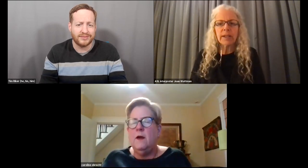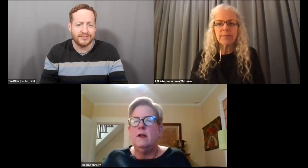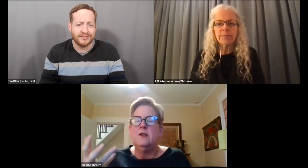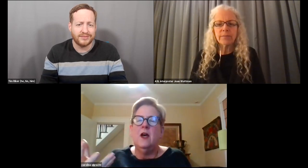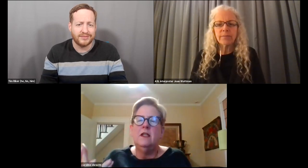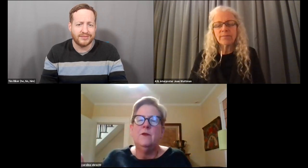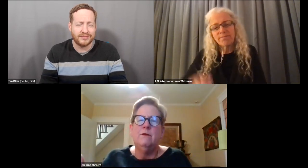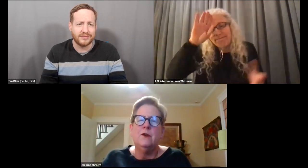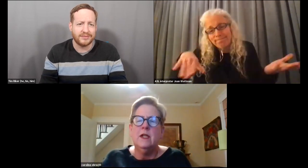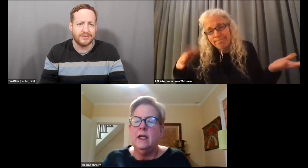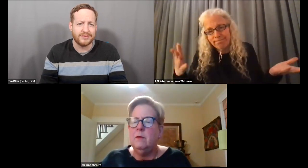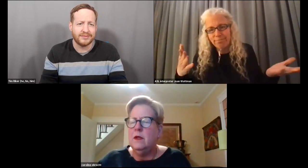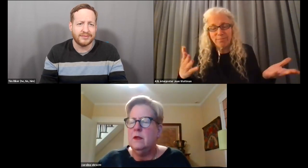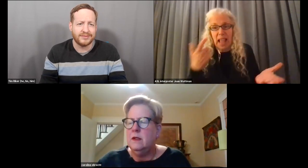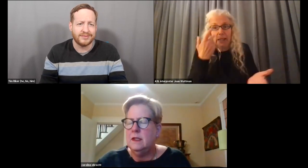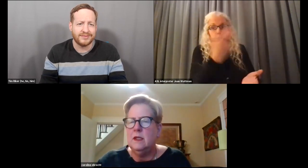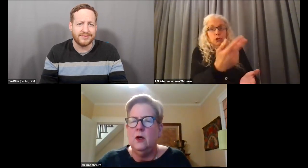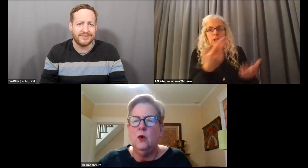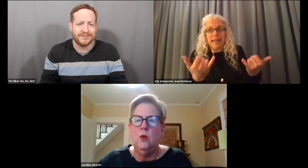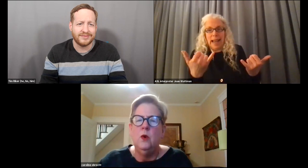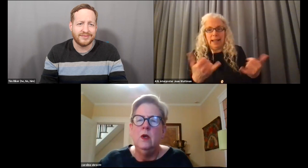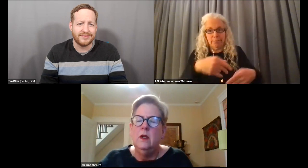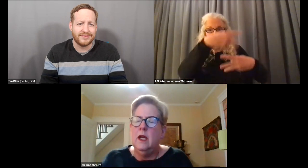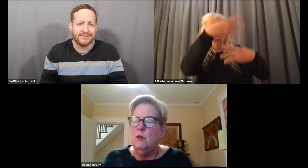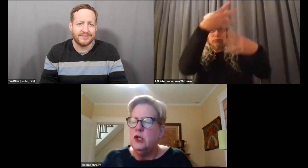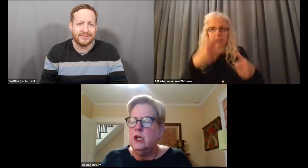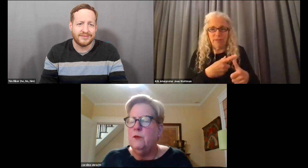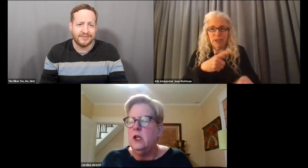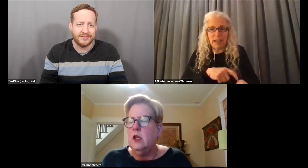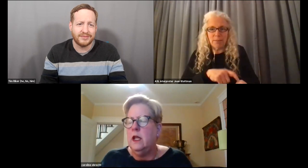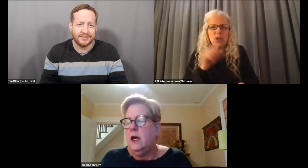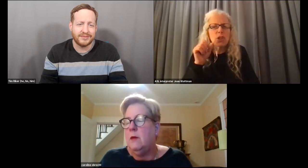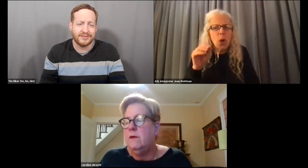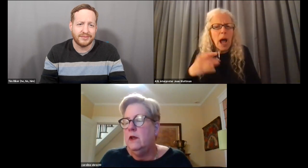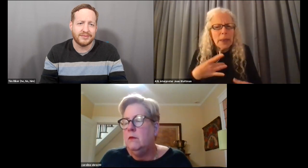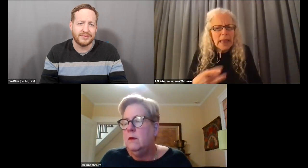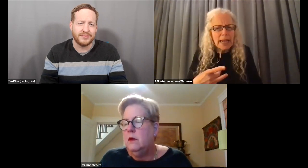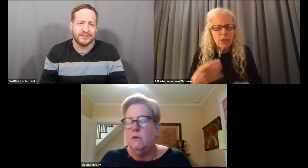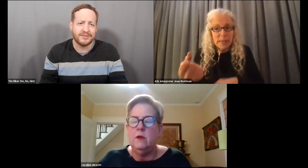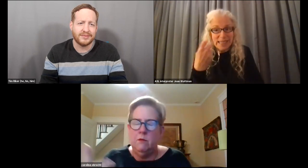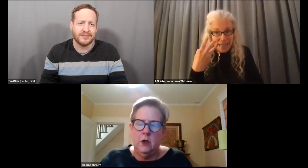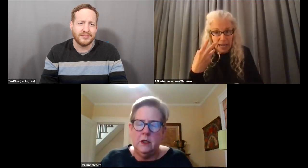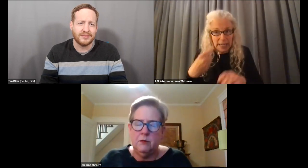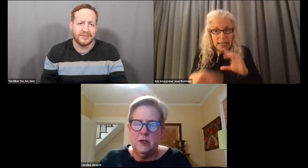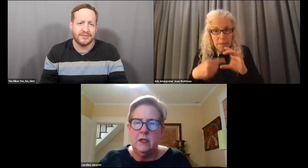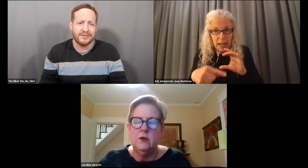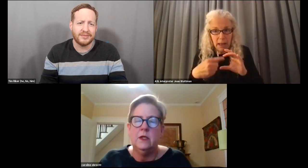I just saw these for the first time. So I'm wondering if we can all get a copy of them, of what Ernest presented to